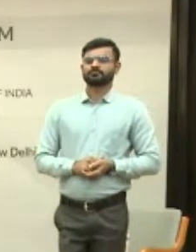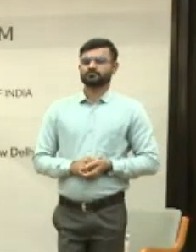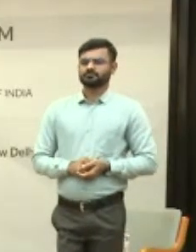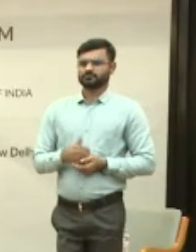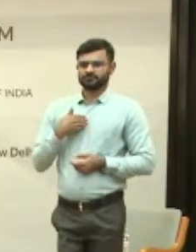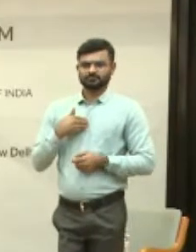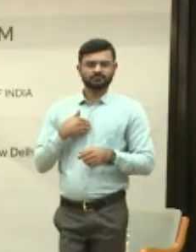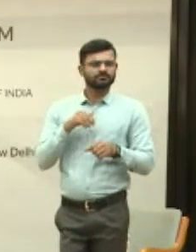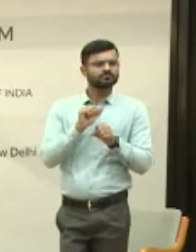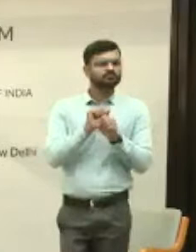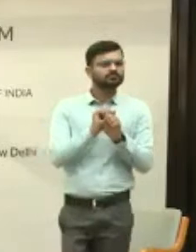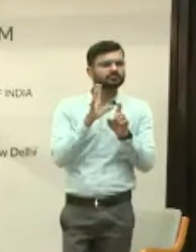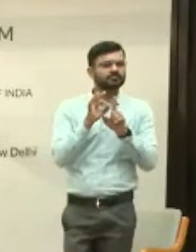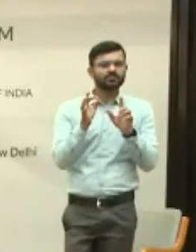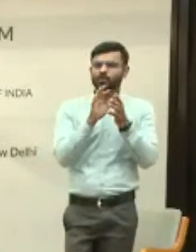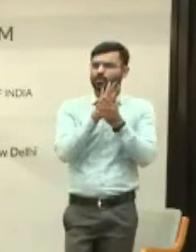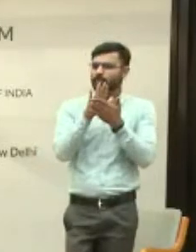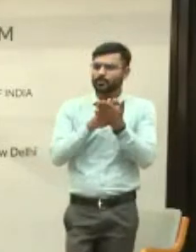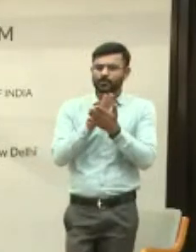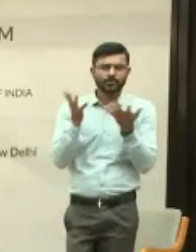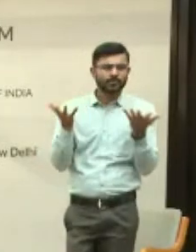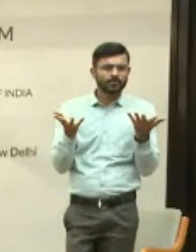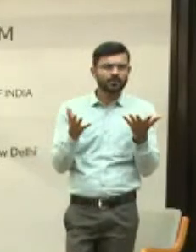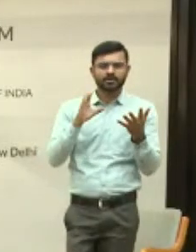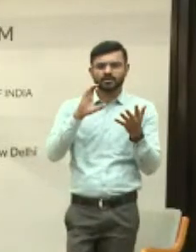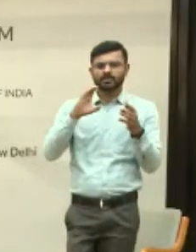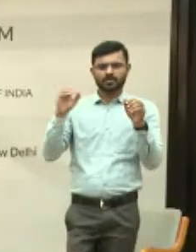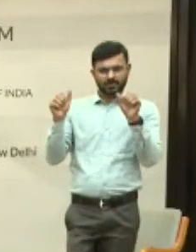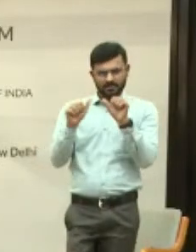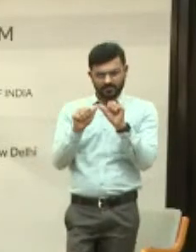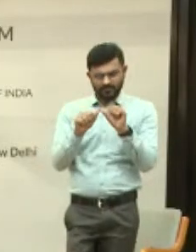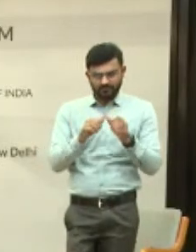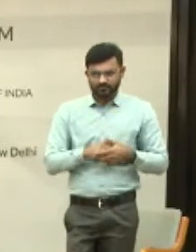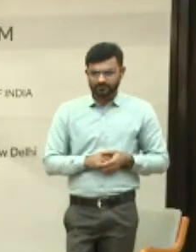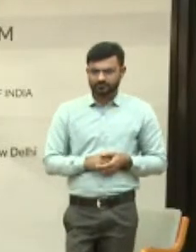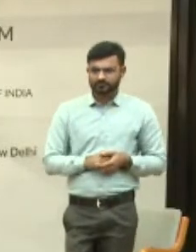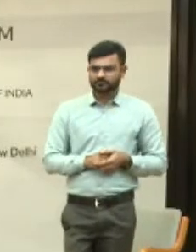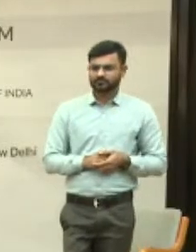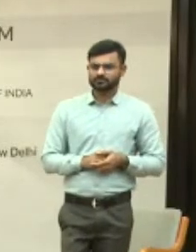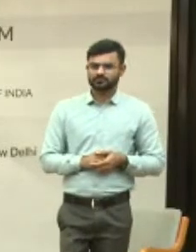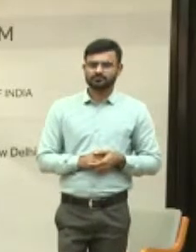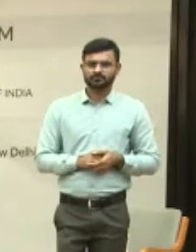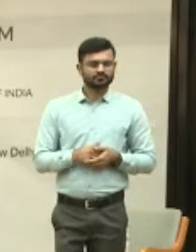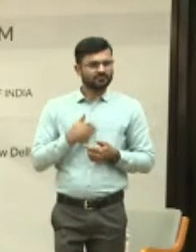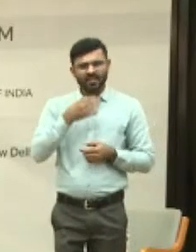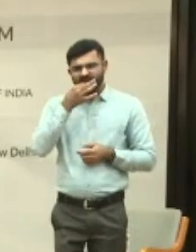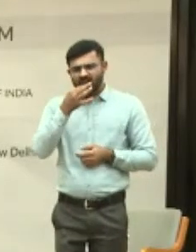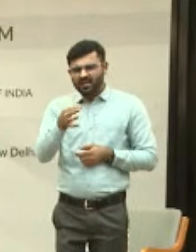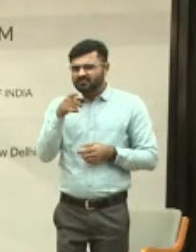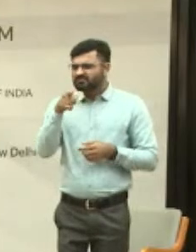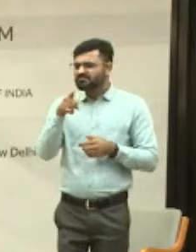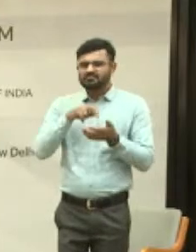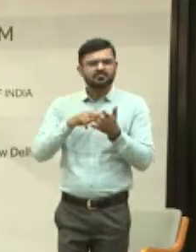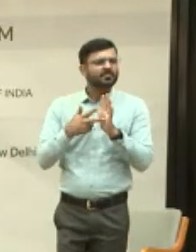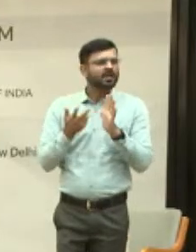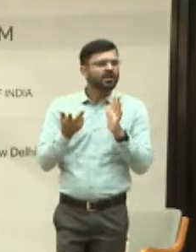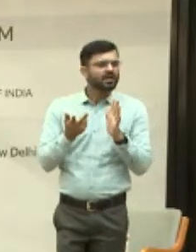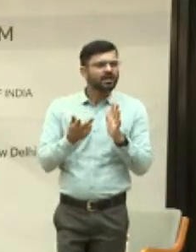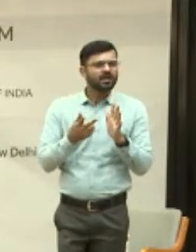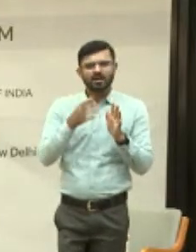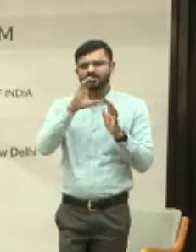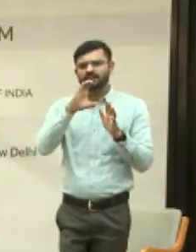We weren't able to do anything about CCAs. So I asked, what on earth